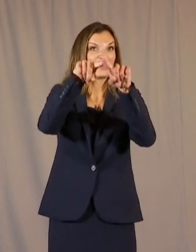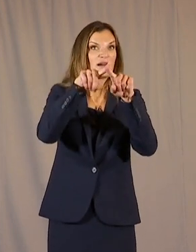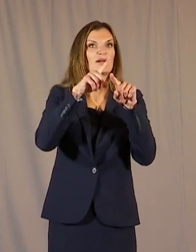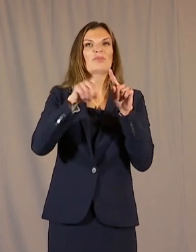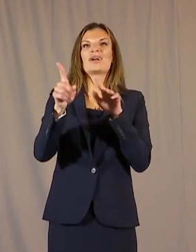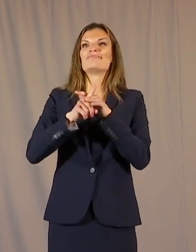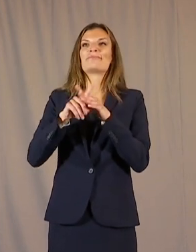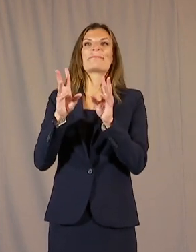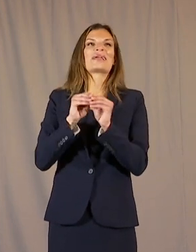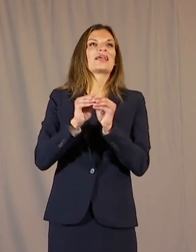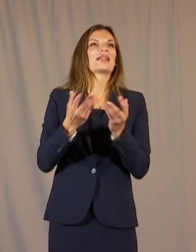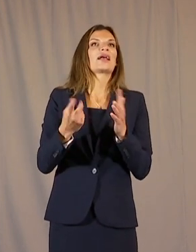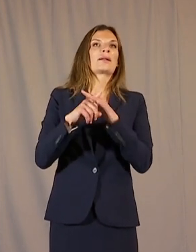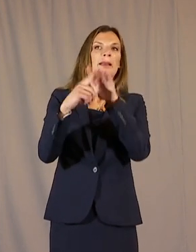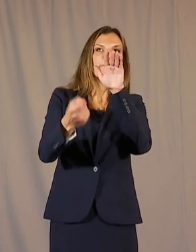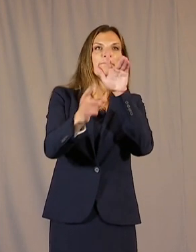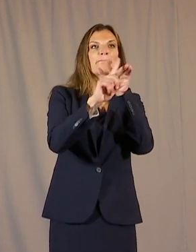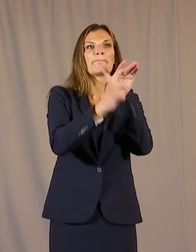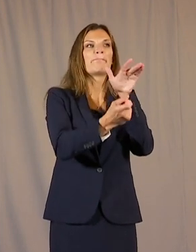meetings.